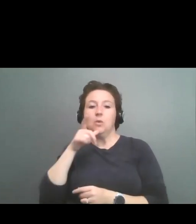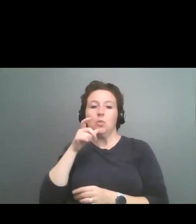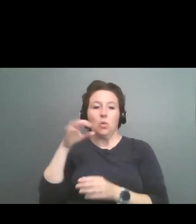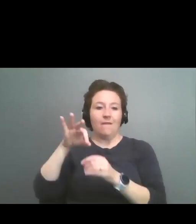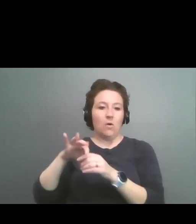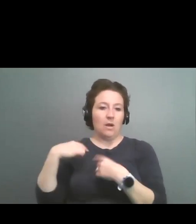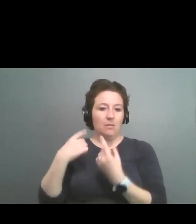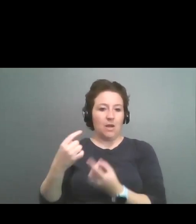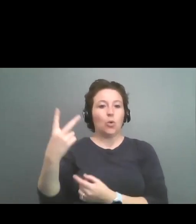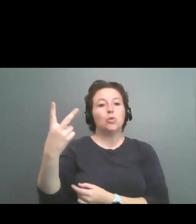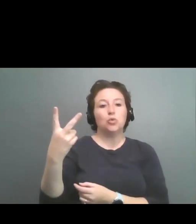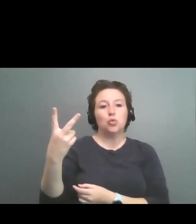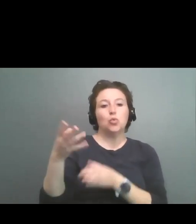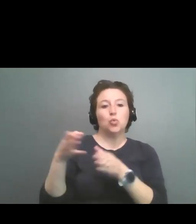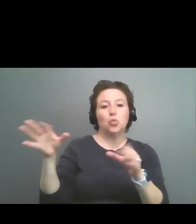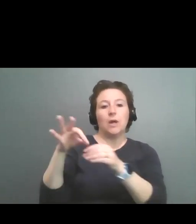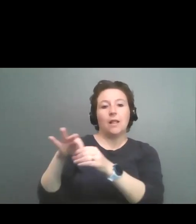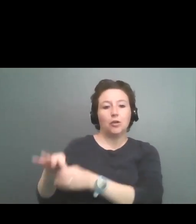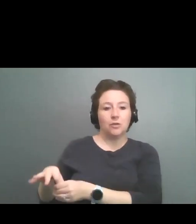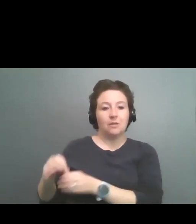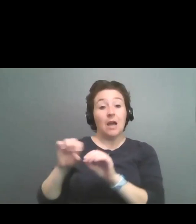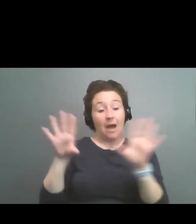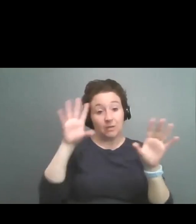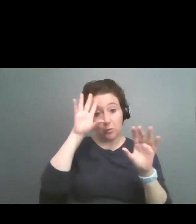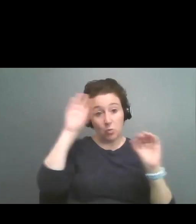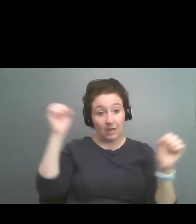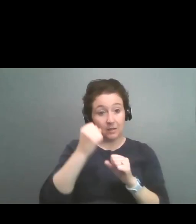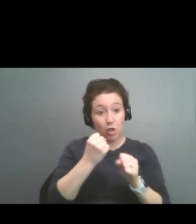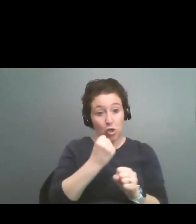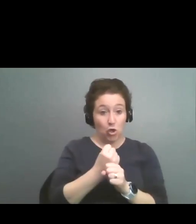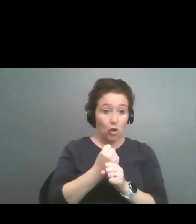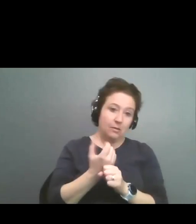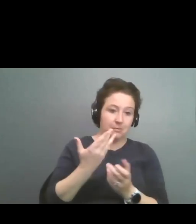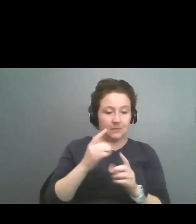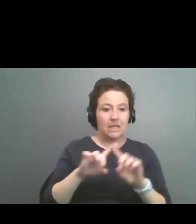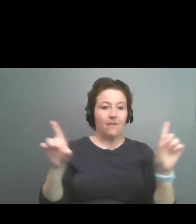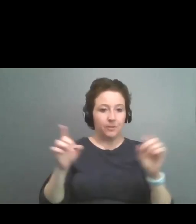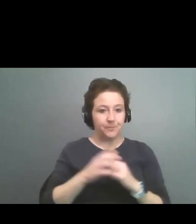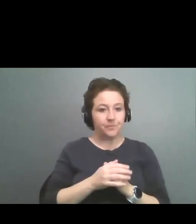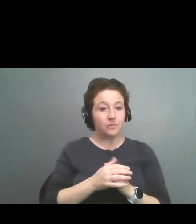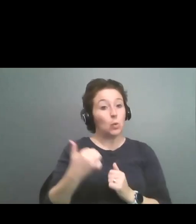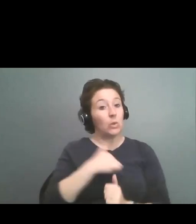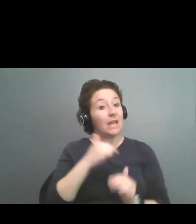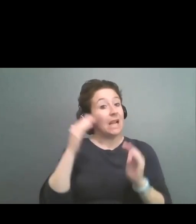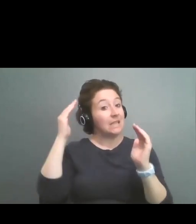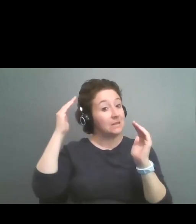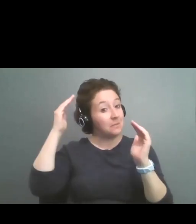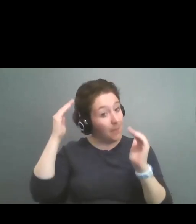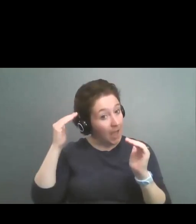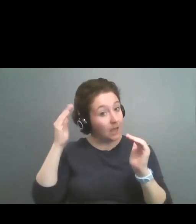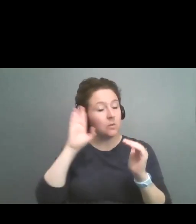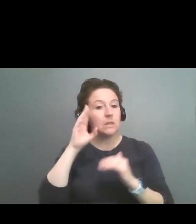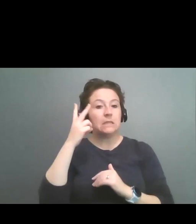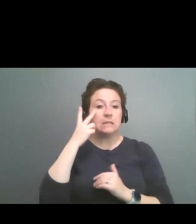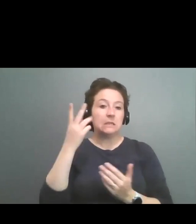2 general elections. Obviously in a presidential year, that could be a little bit different. We're expecting that we will see